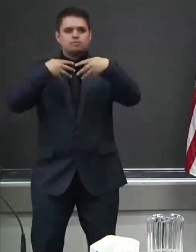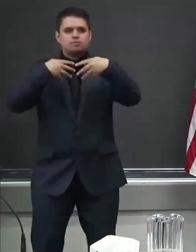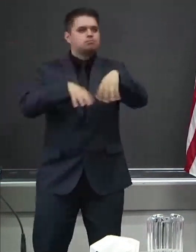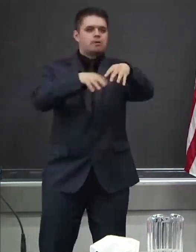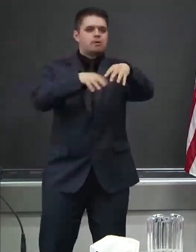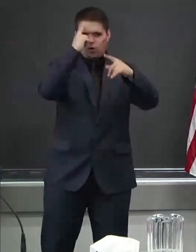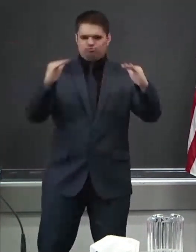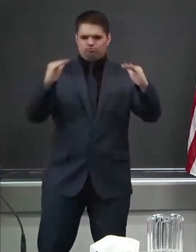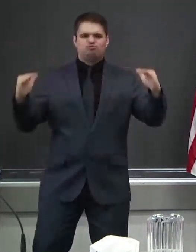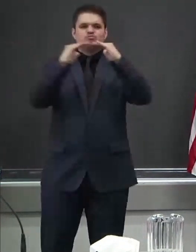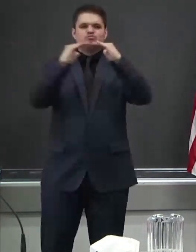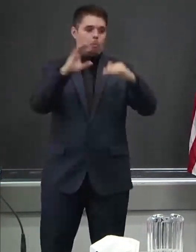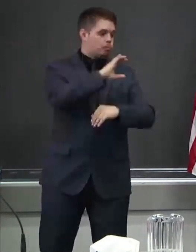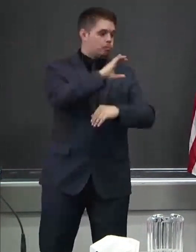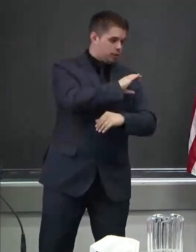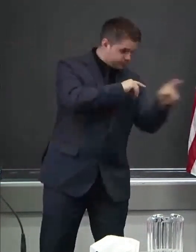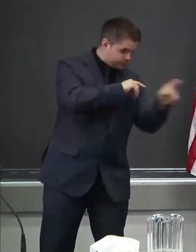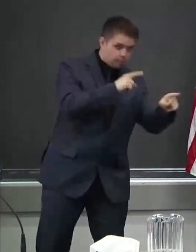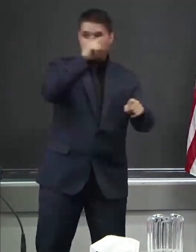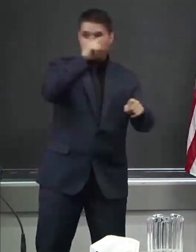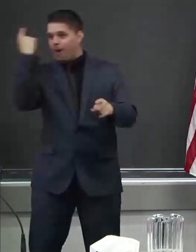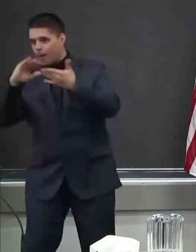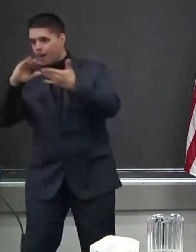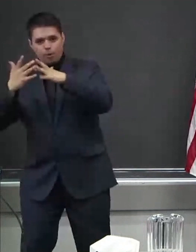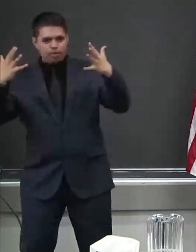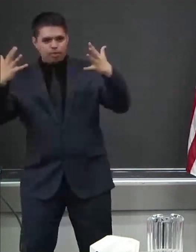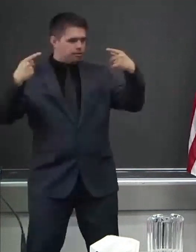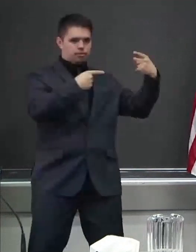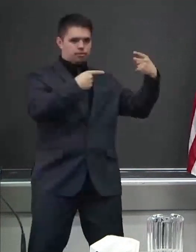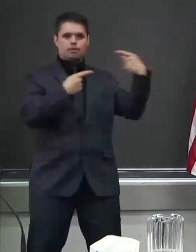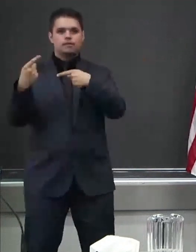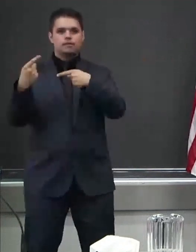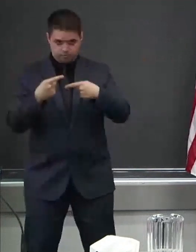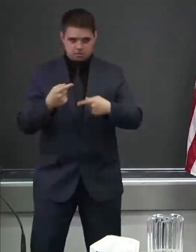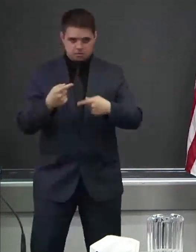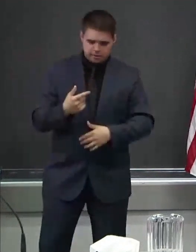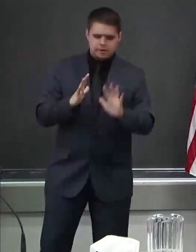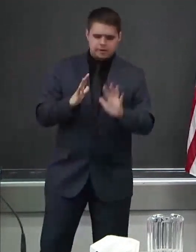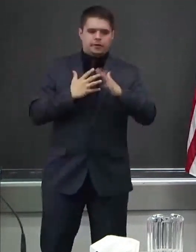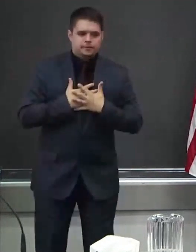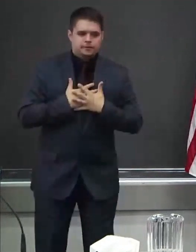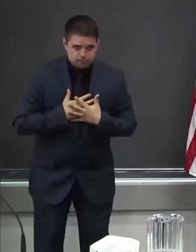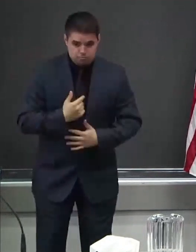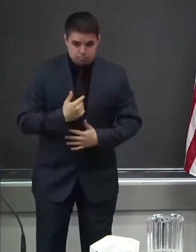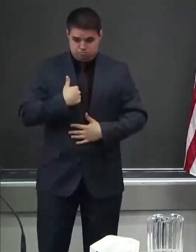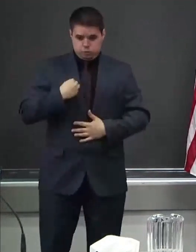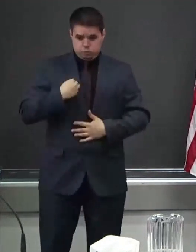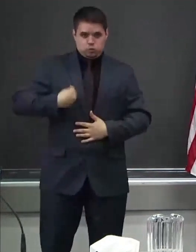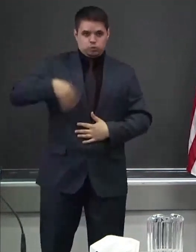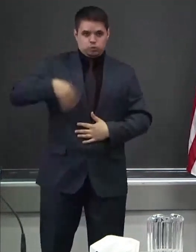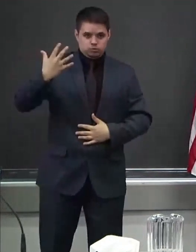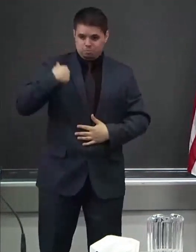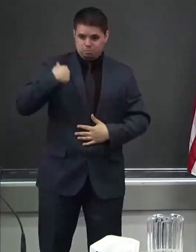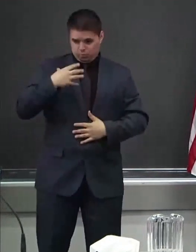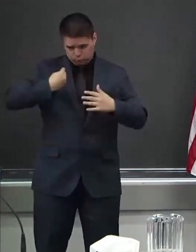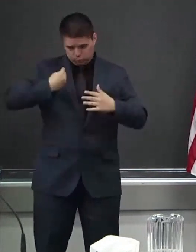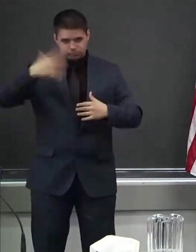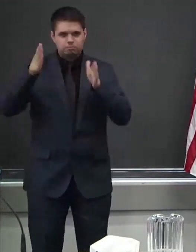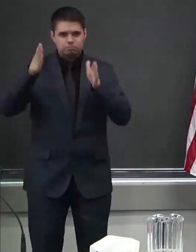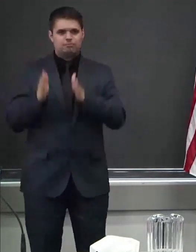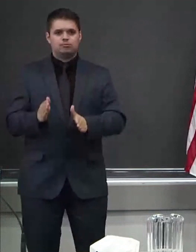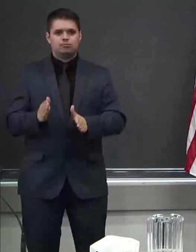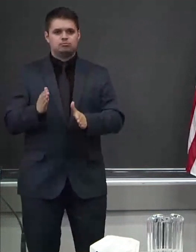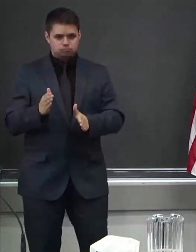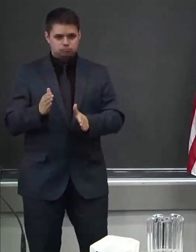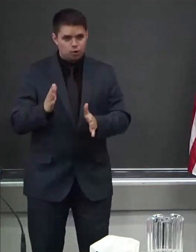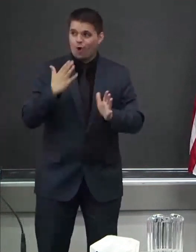accountability. I count myself as one of the many white politicians whose good intentions